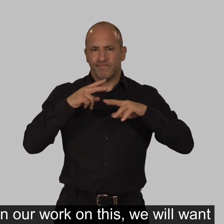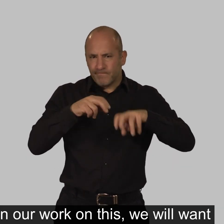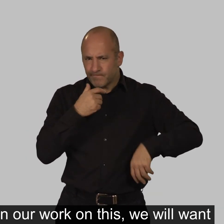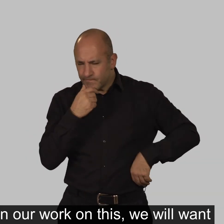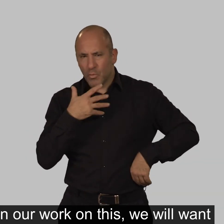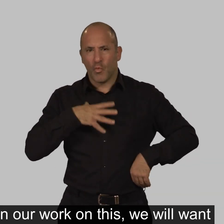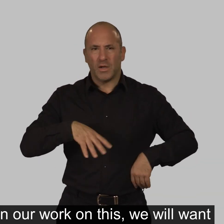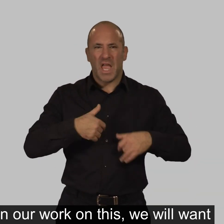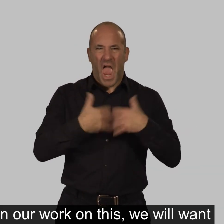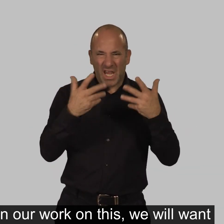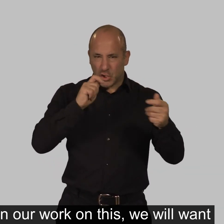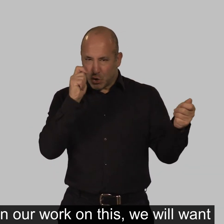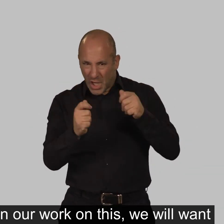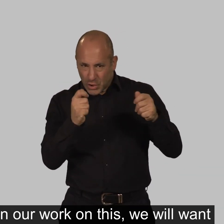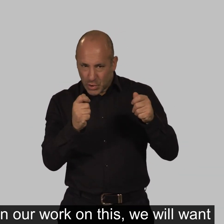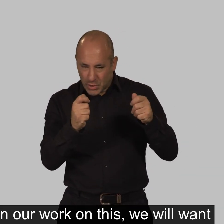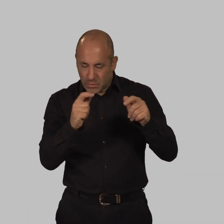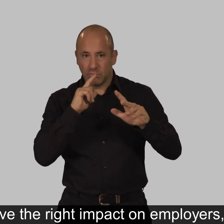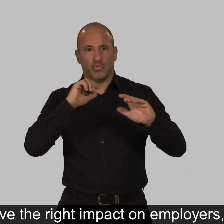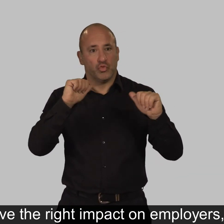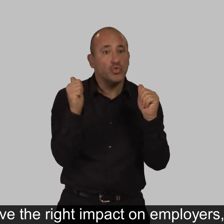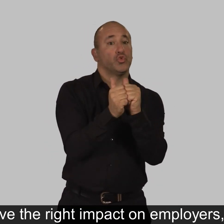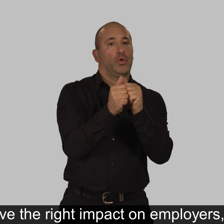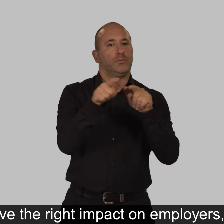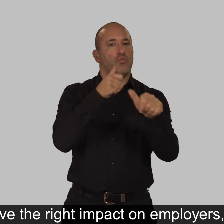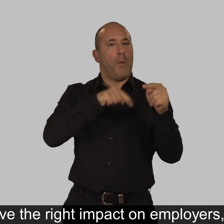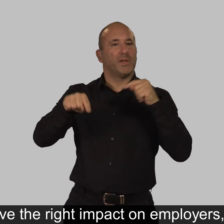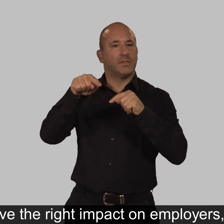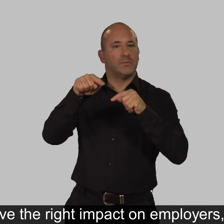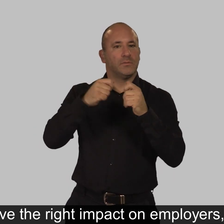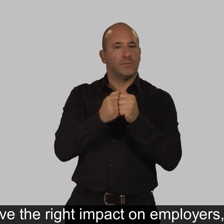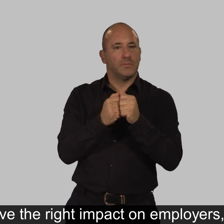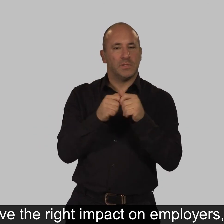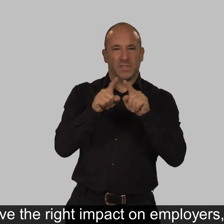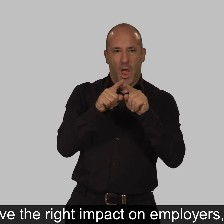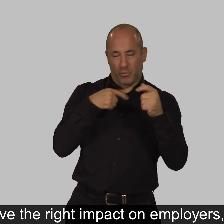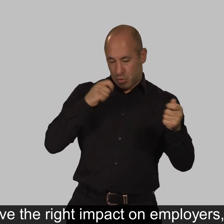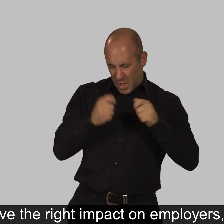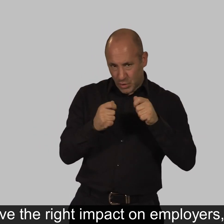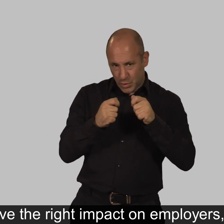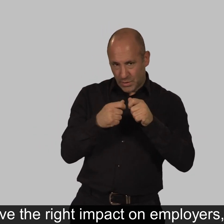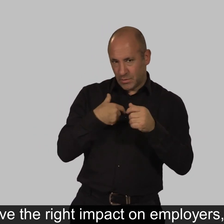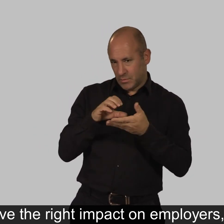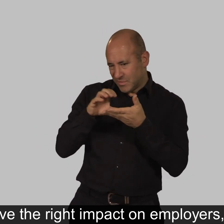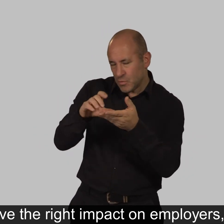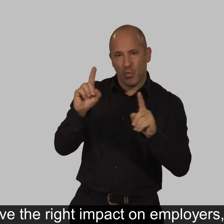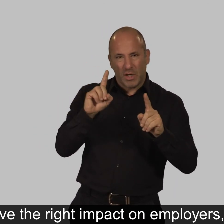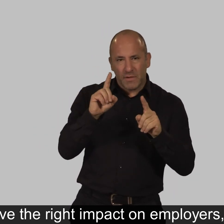In our work on this, we will want to make sure that any changes have the right impact on